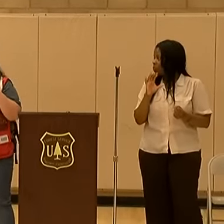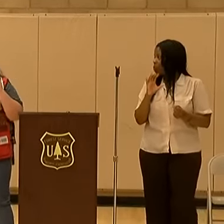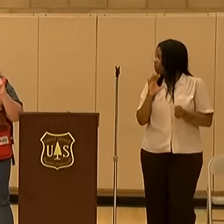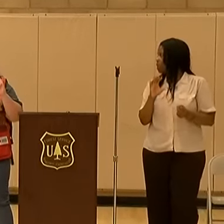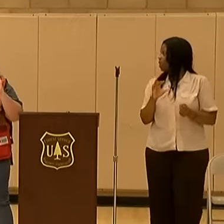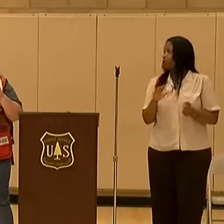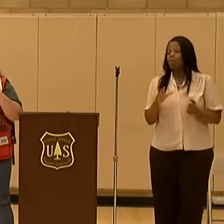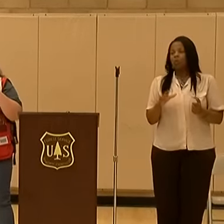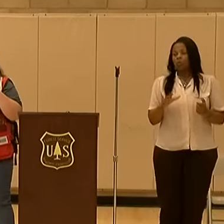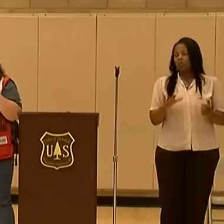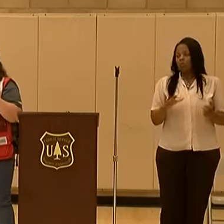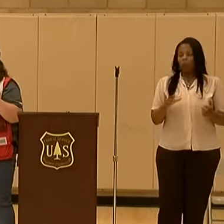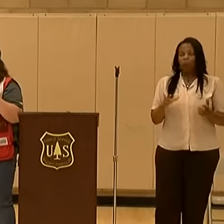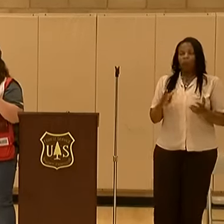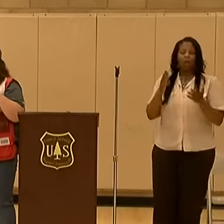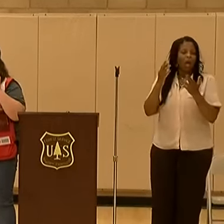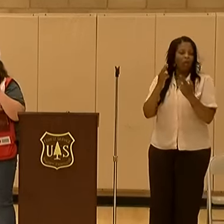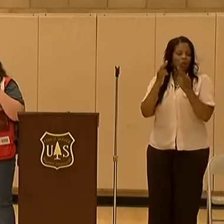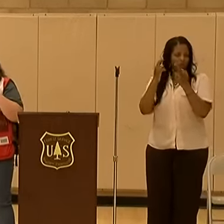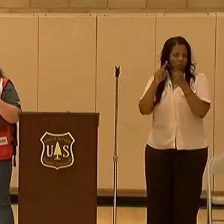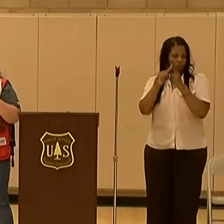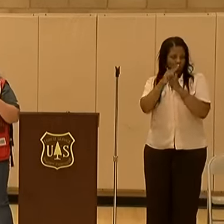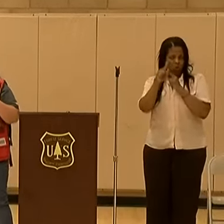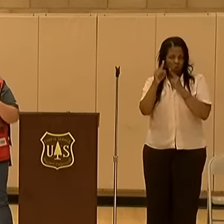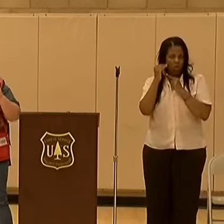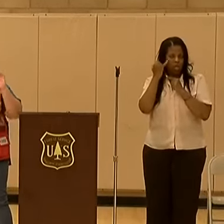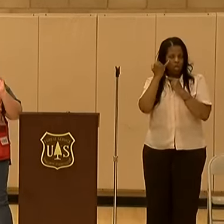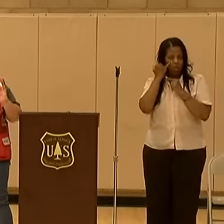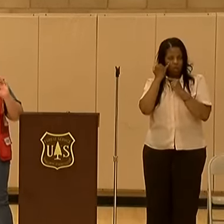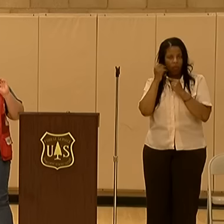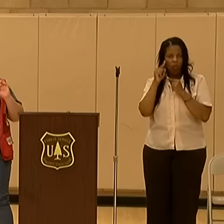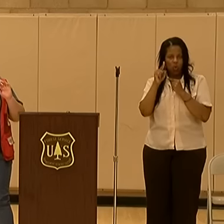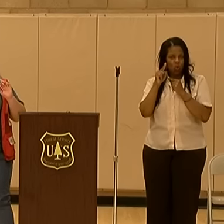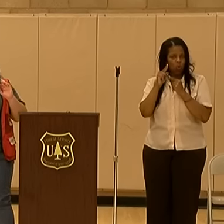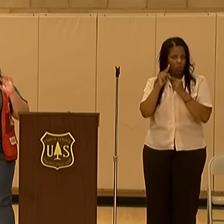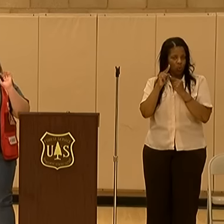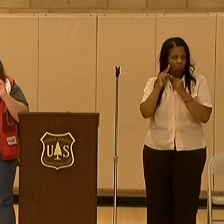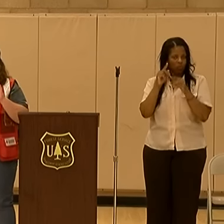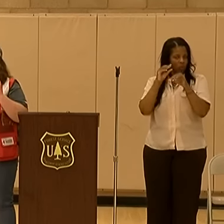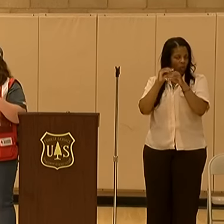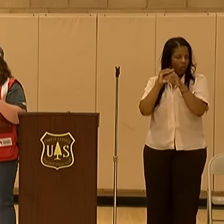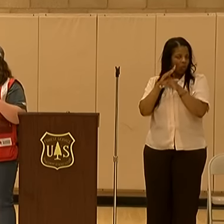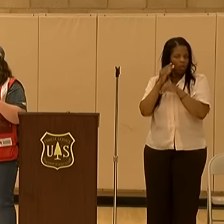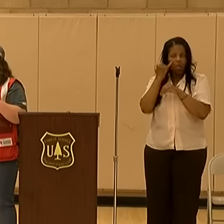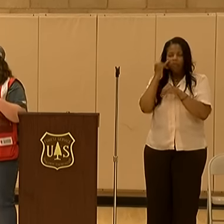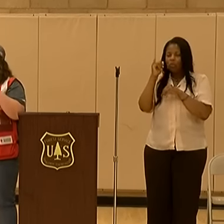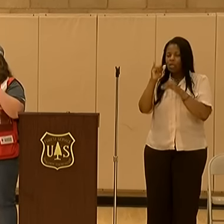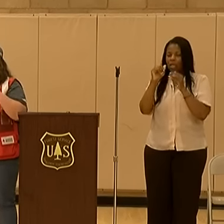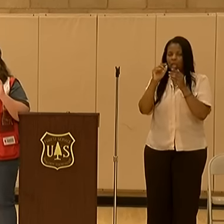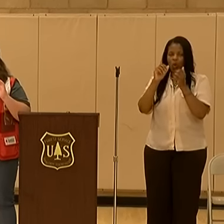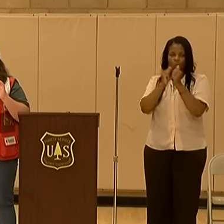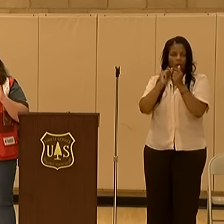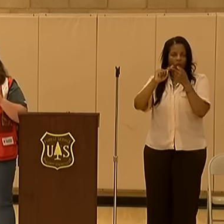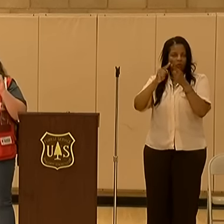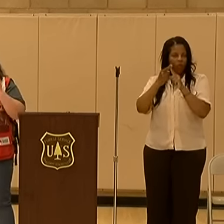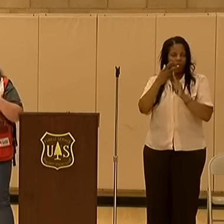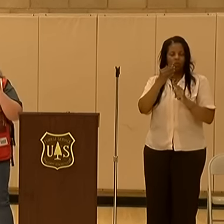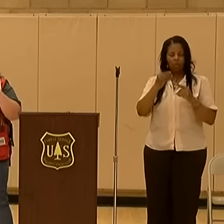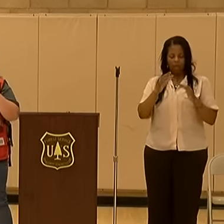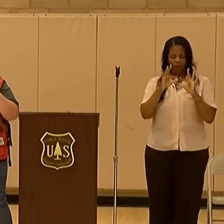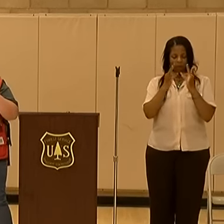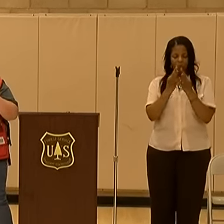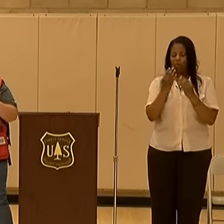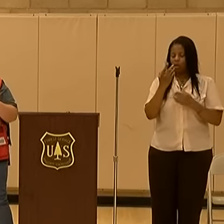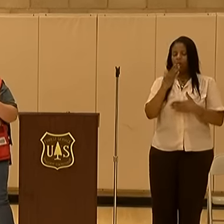Okay. So what I'm recommending to you, if you have been affected, even if you're staying with friends and family or somewhere else, please